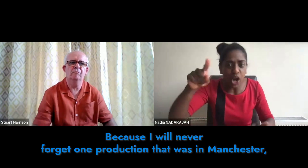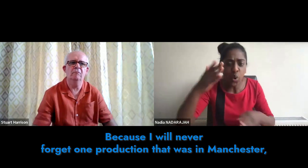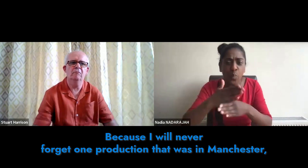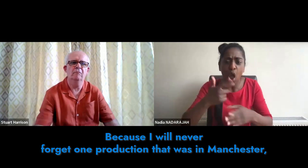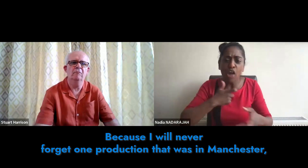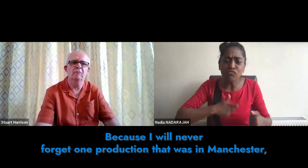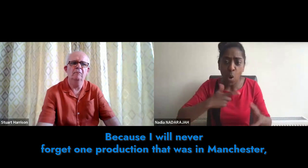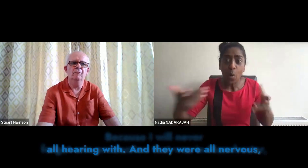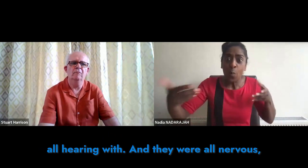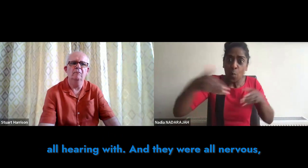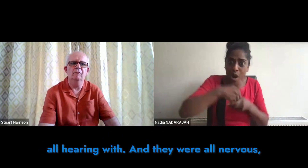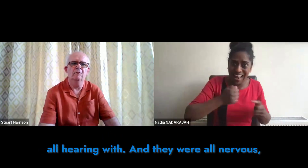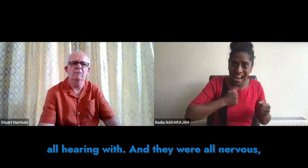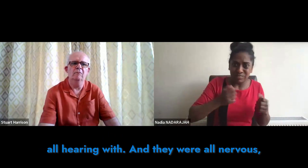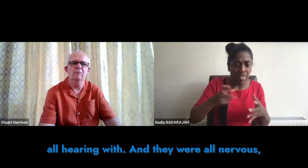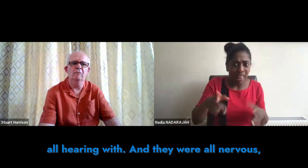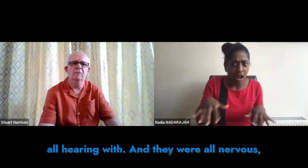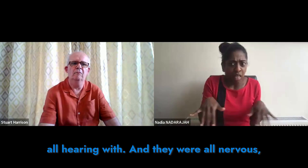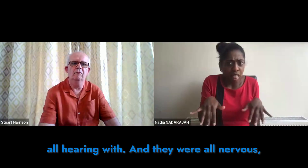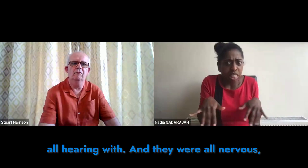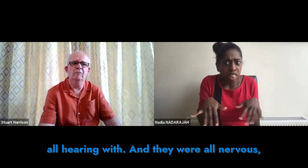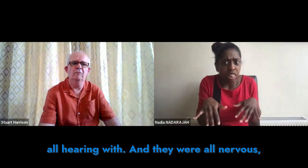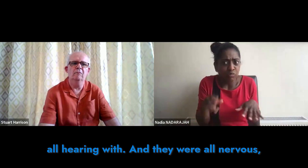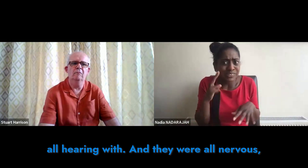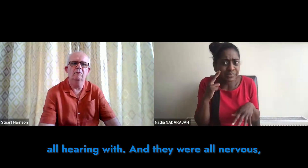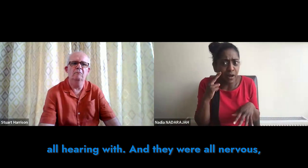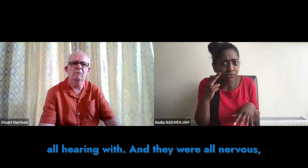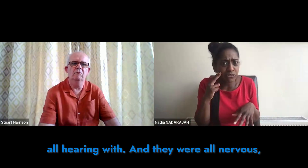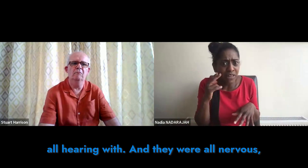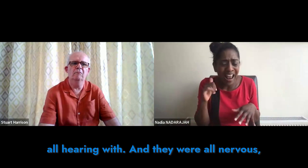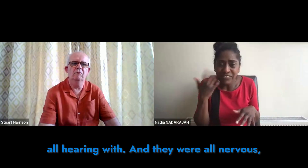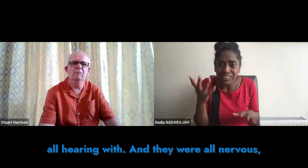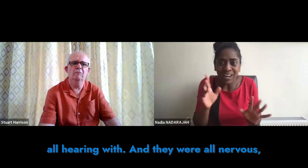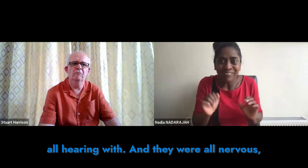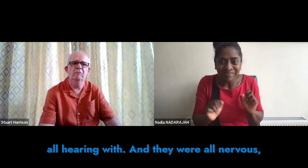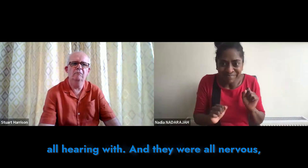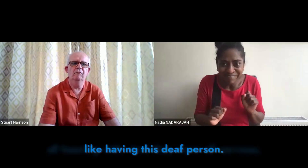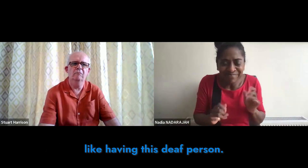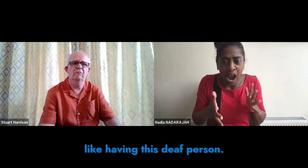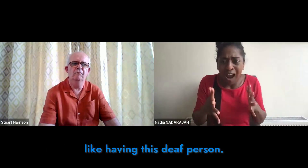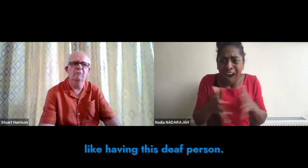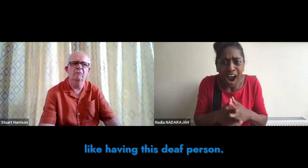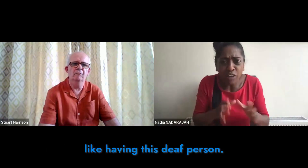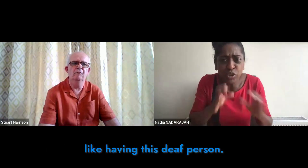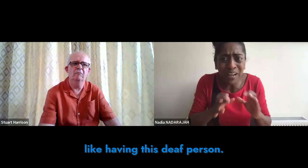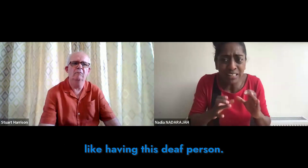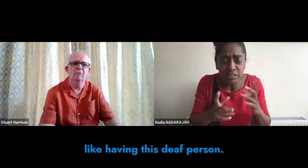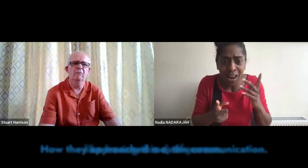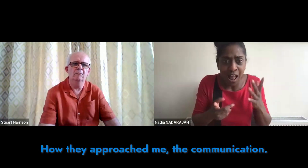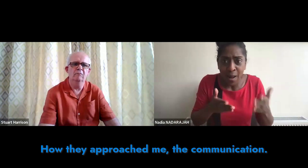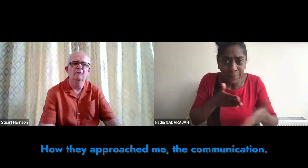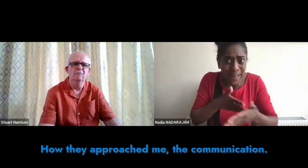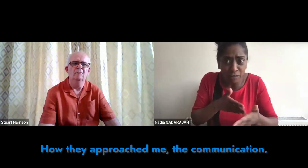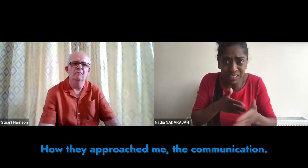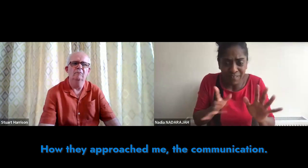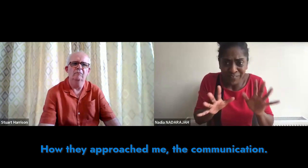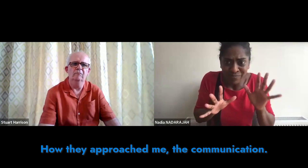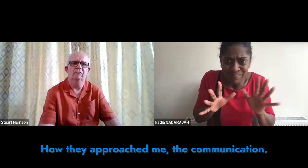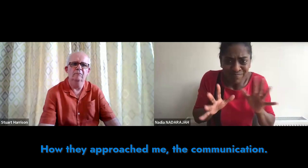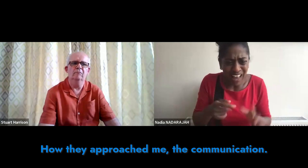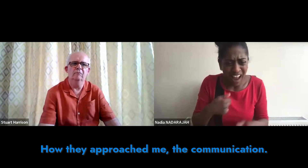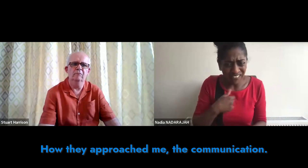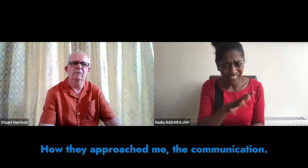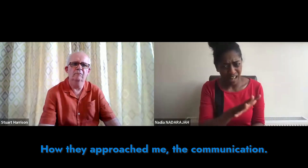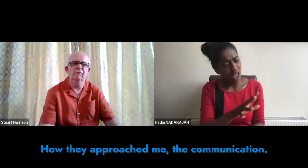in Manchester, all hearing, and they were all nervous, like having this deaf person, how they approached